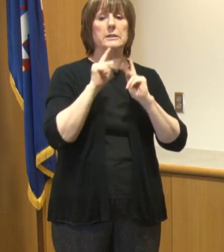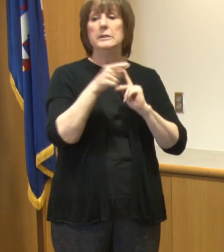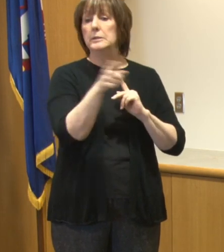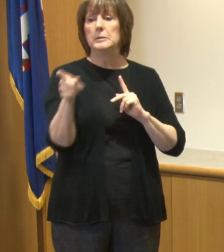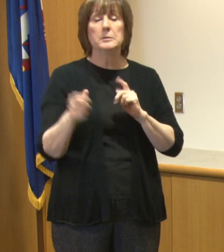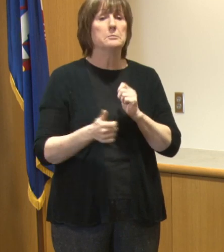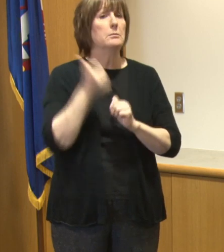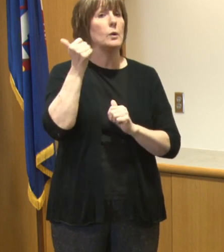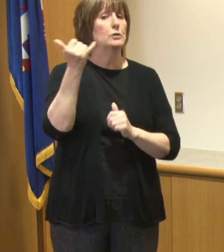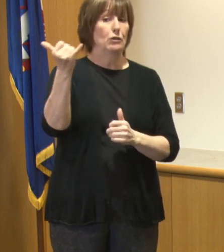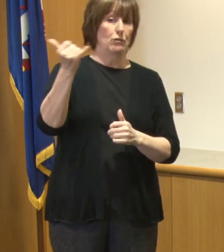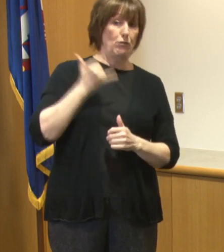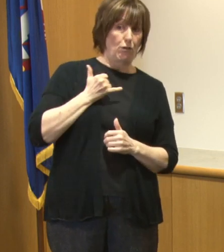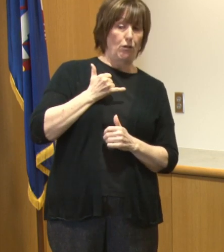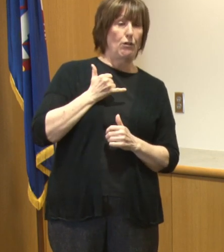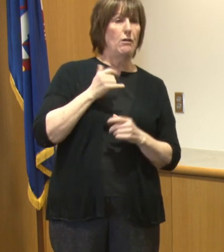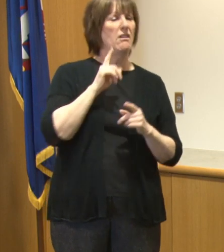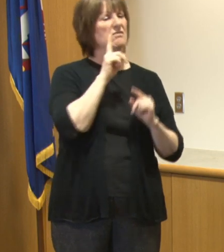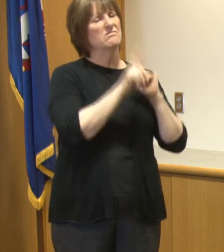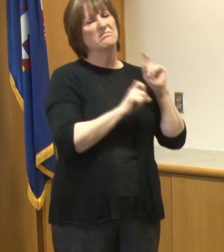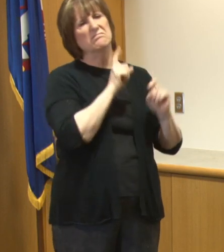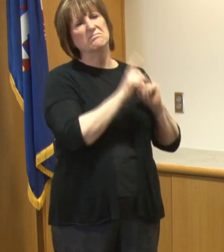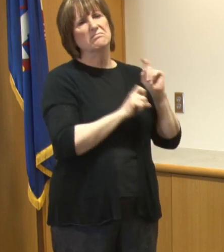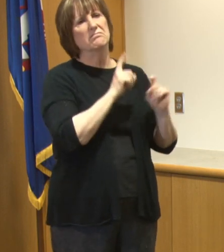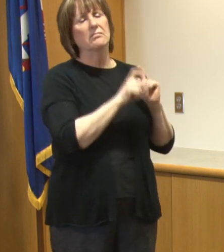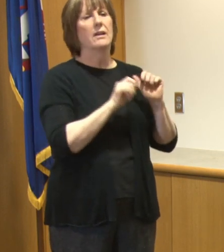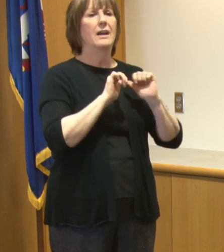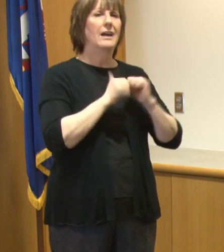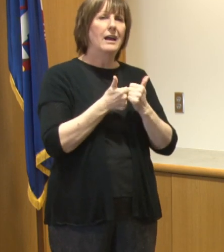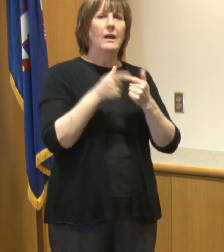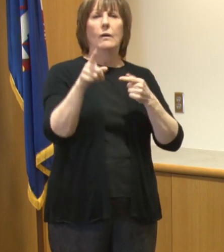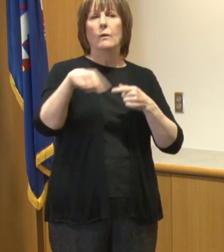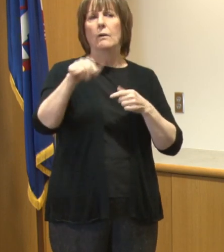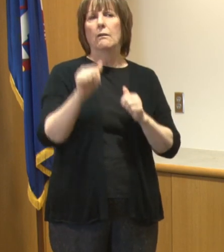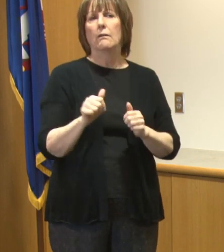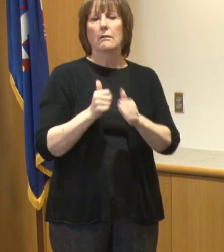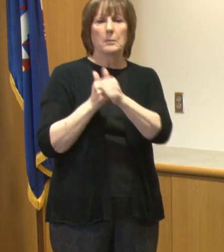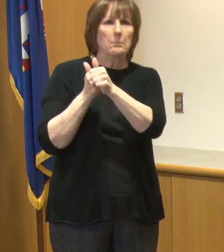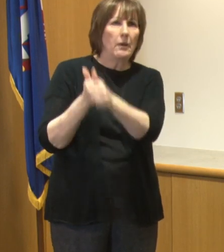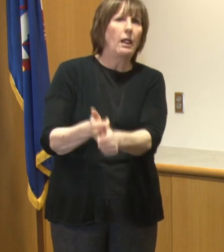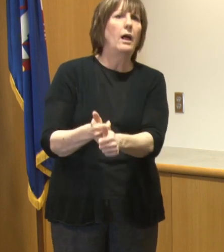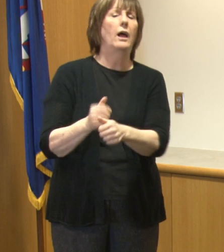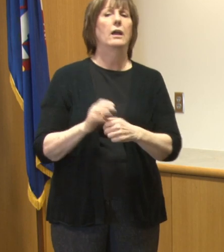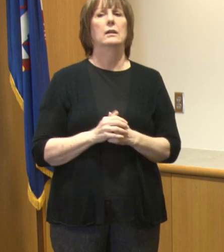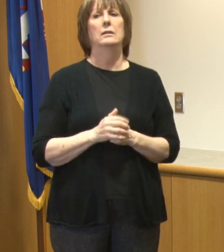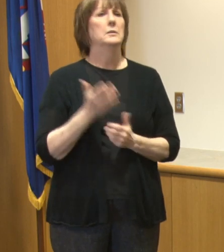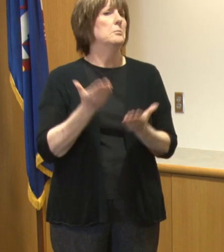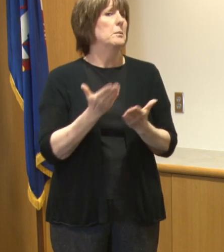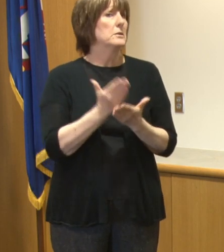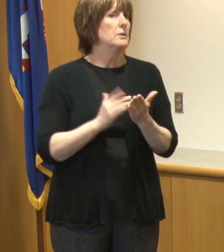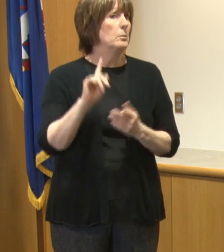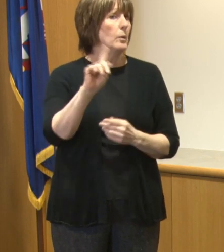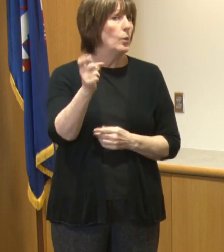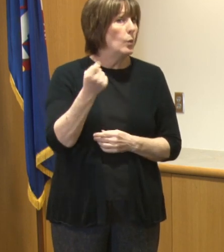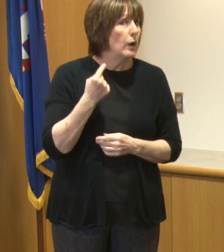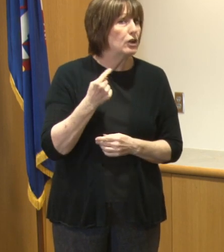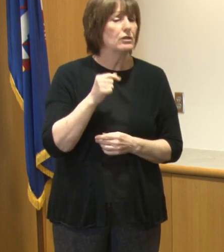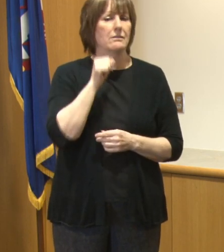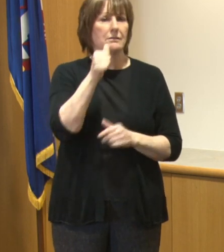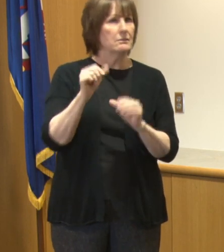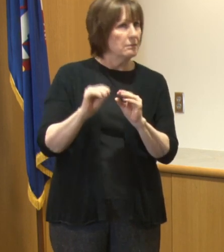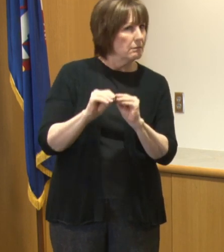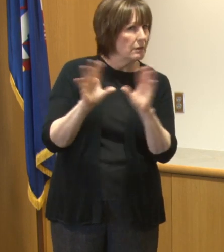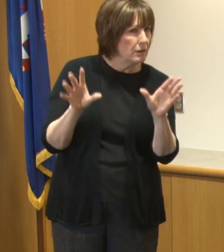calling in to just ask questions about how they comply and maybe some questions that weren't